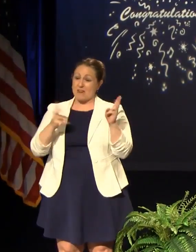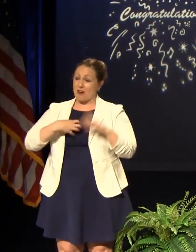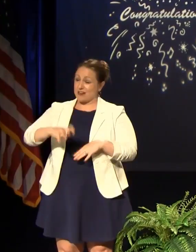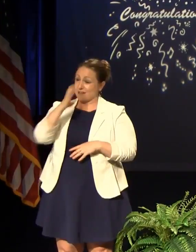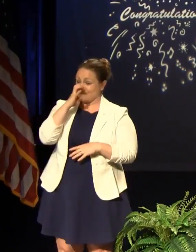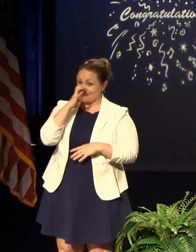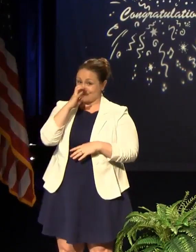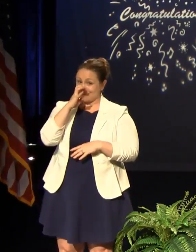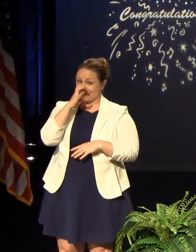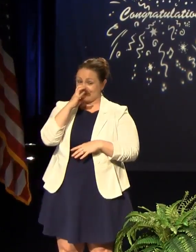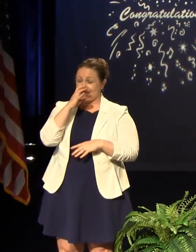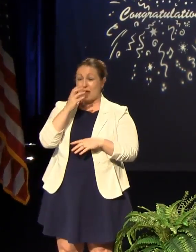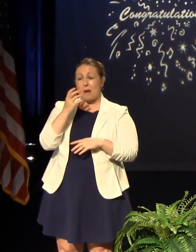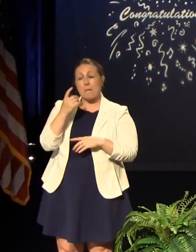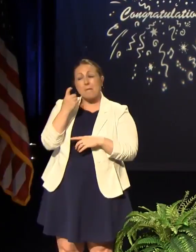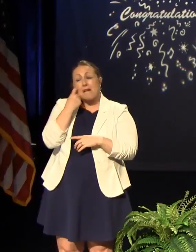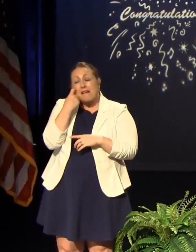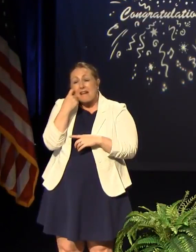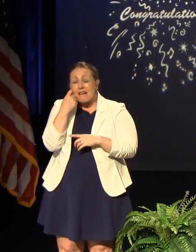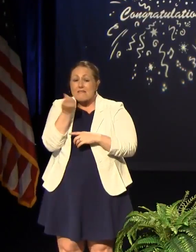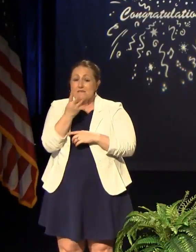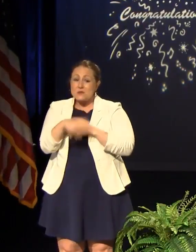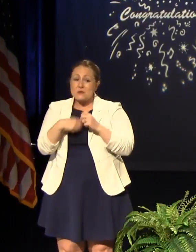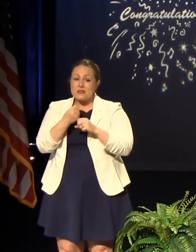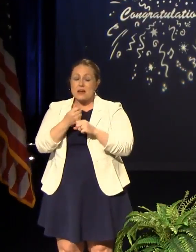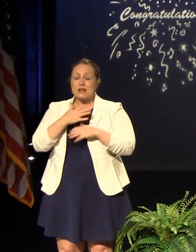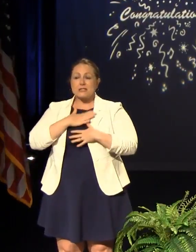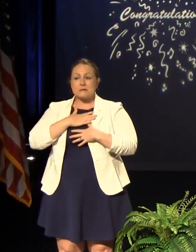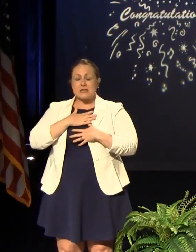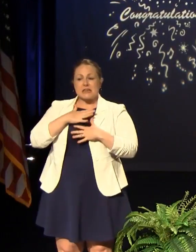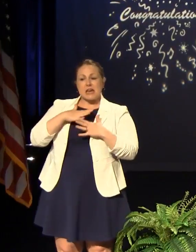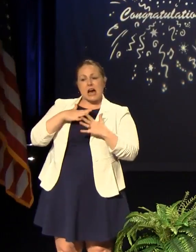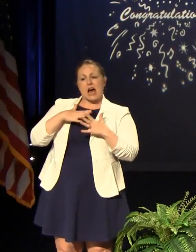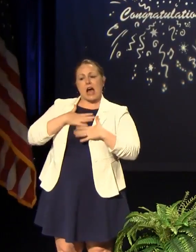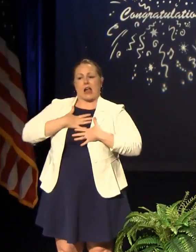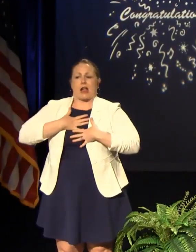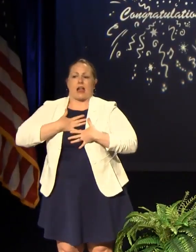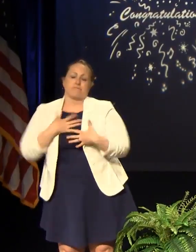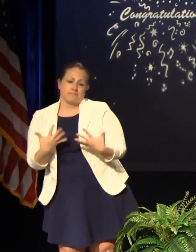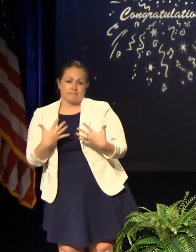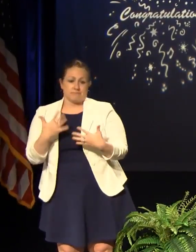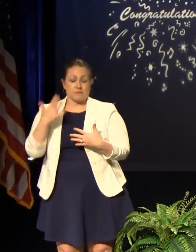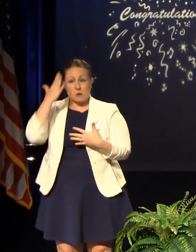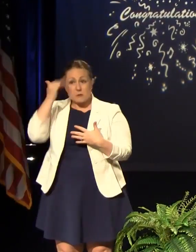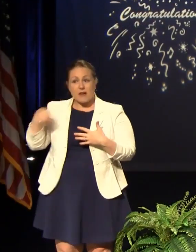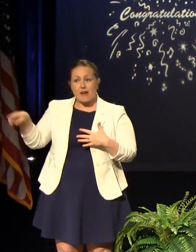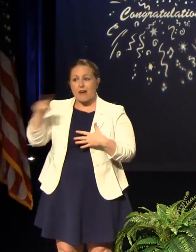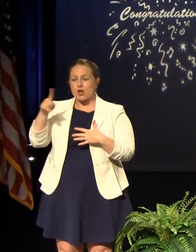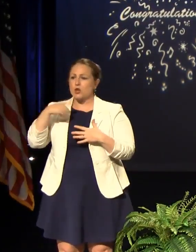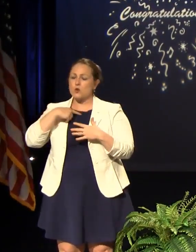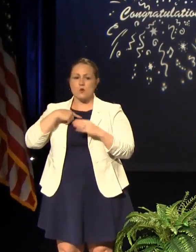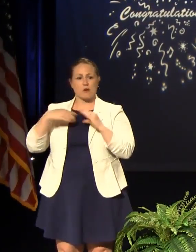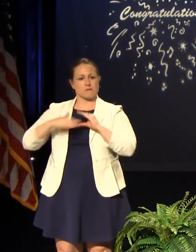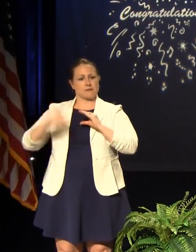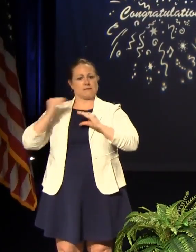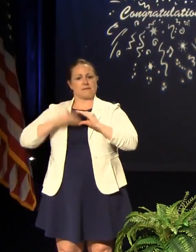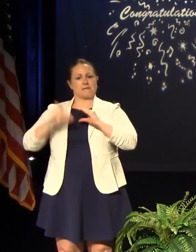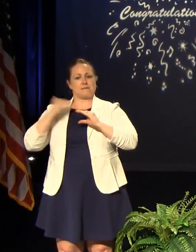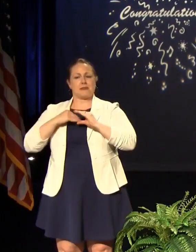got broken down the past few years because of your tenacious emails and Twitter